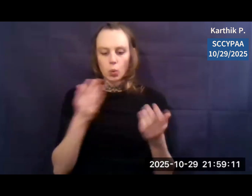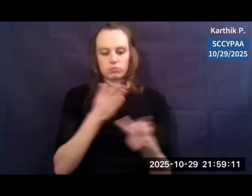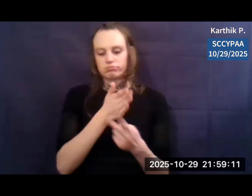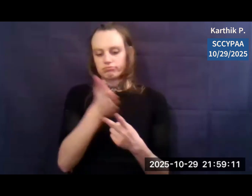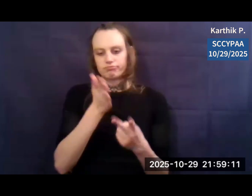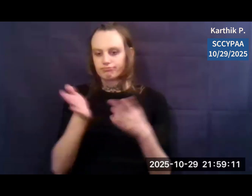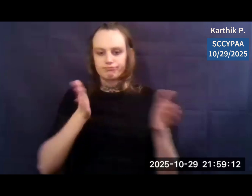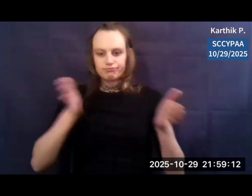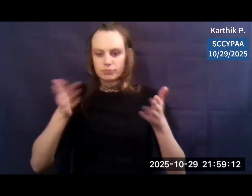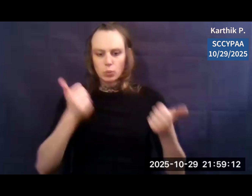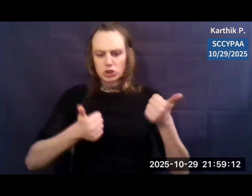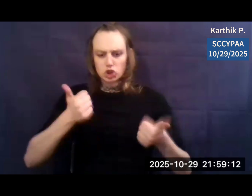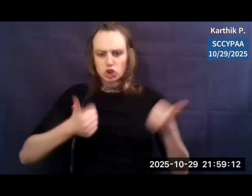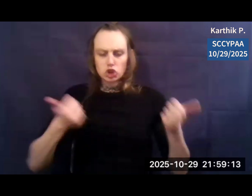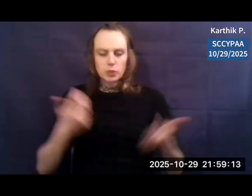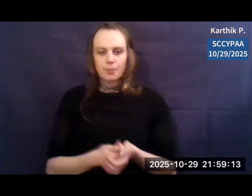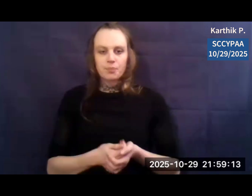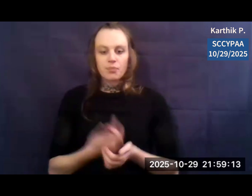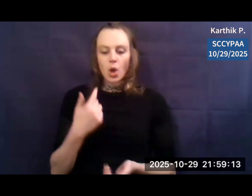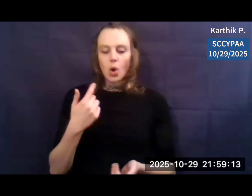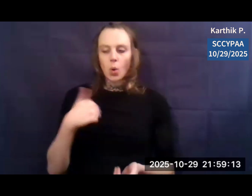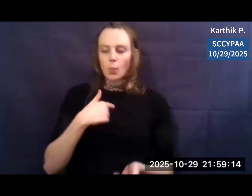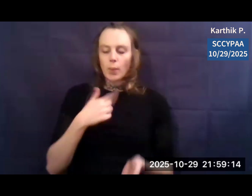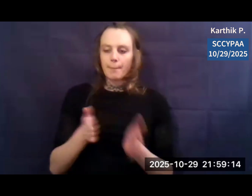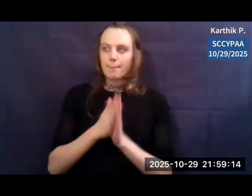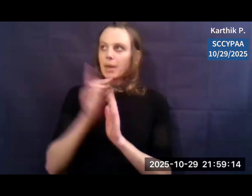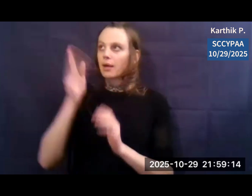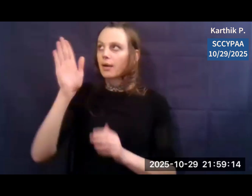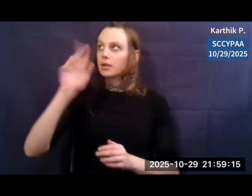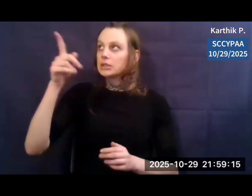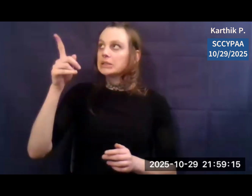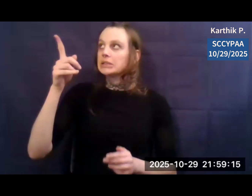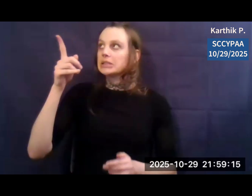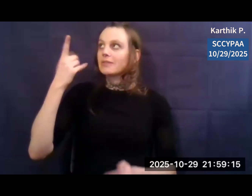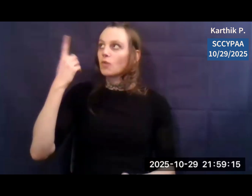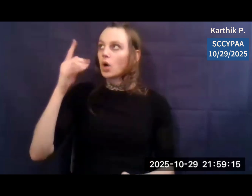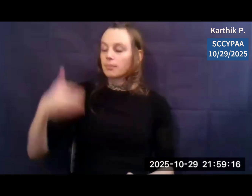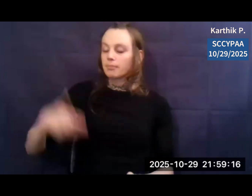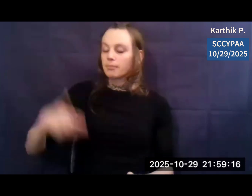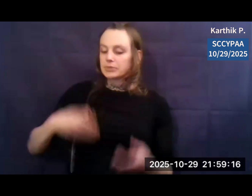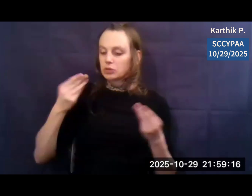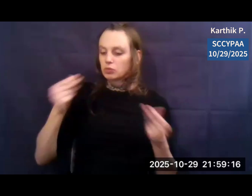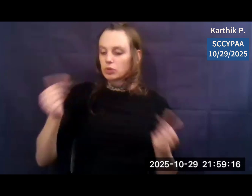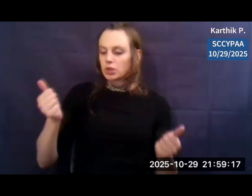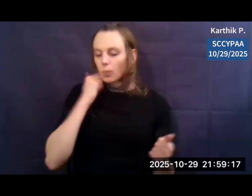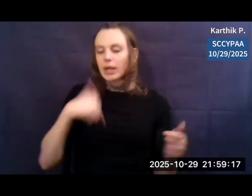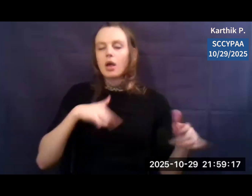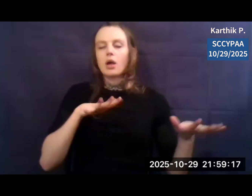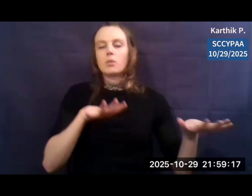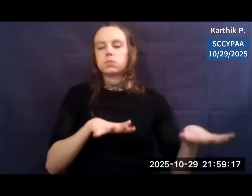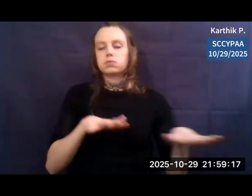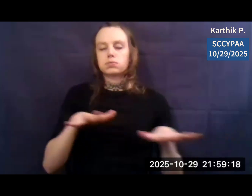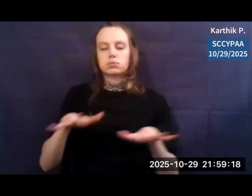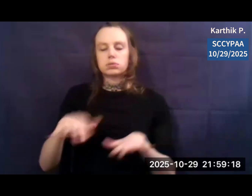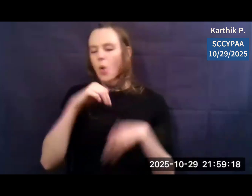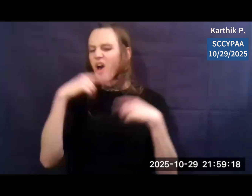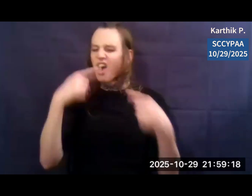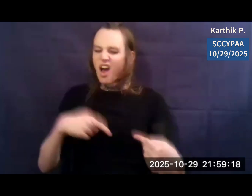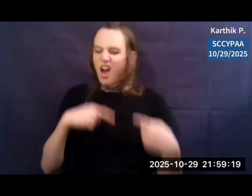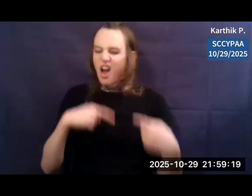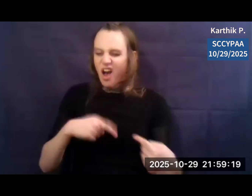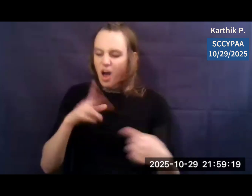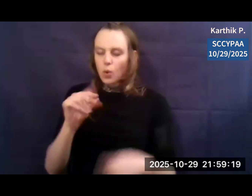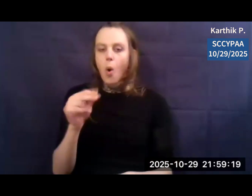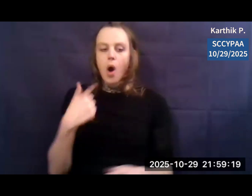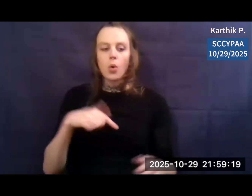an intuitive thought, or a decision. We relax and take it easy. We don't struggle. We are often surprised how the right answers come after we have tried